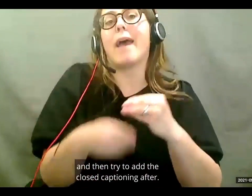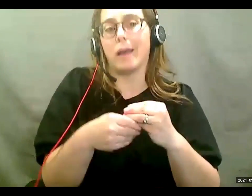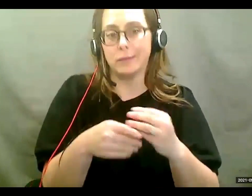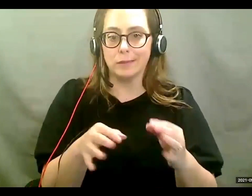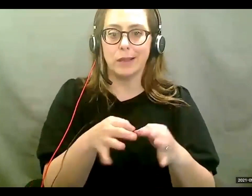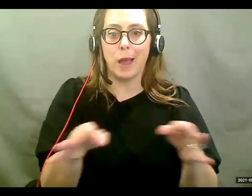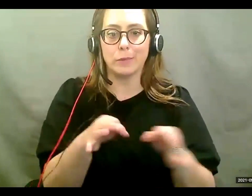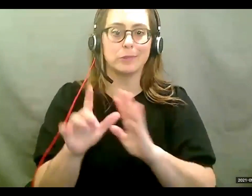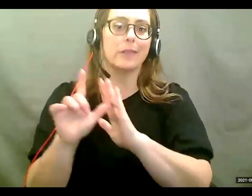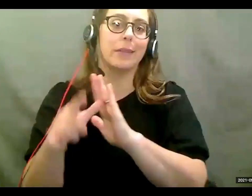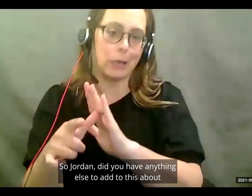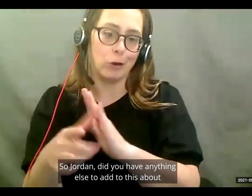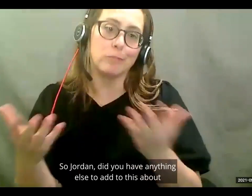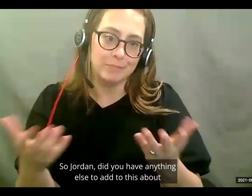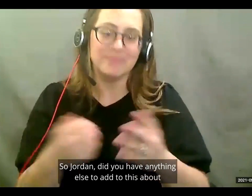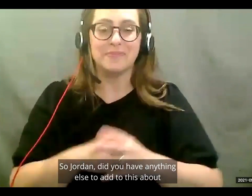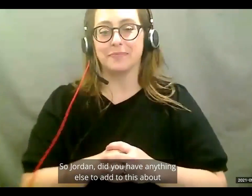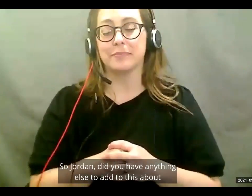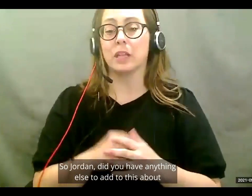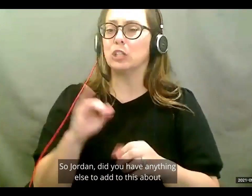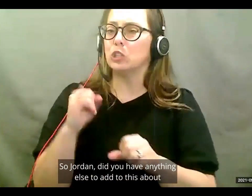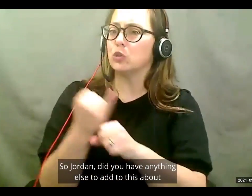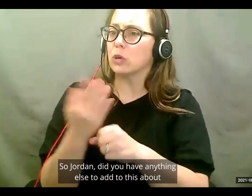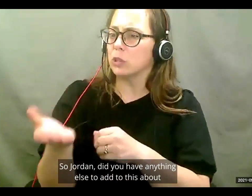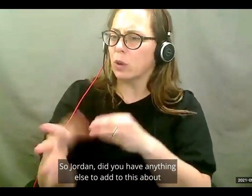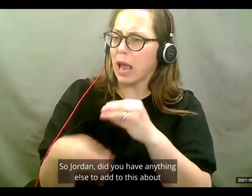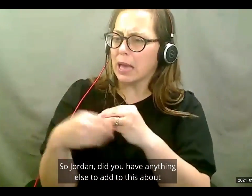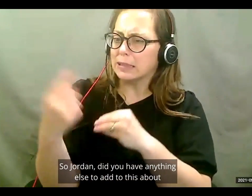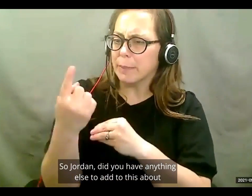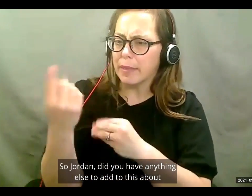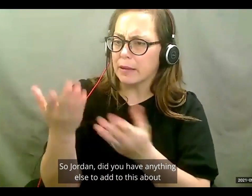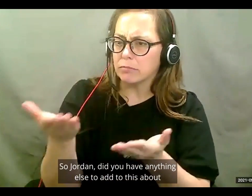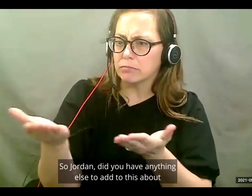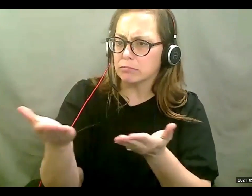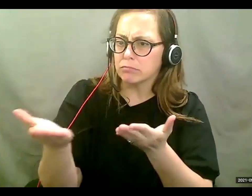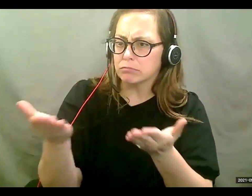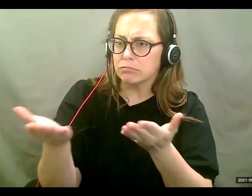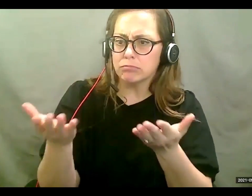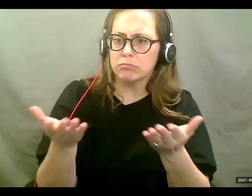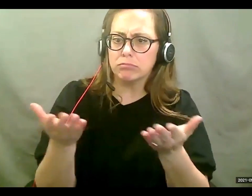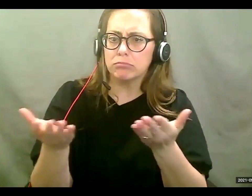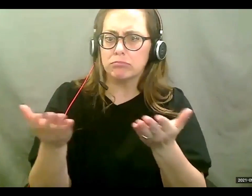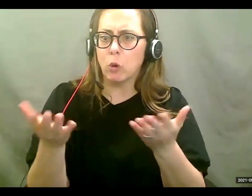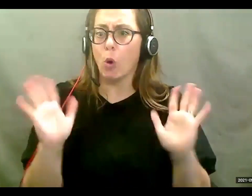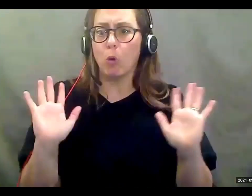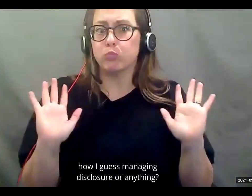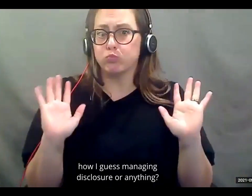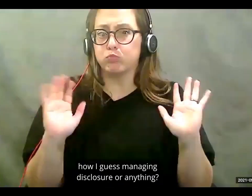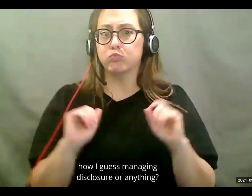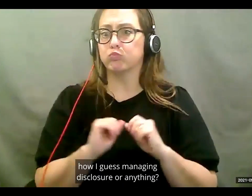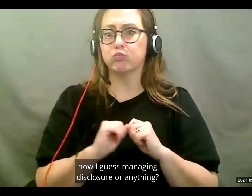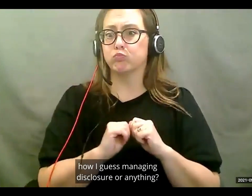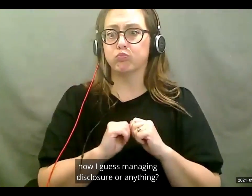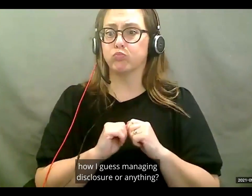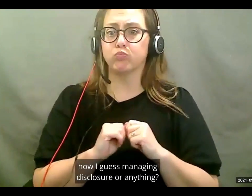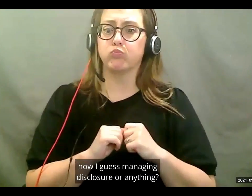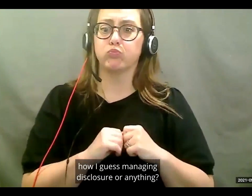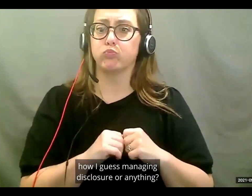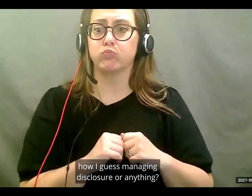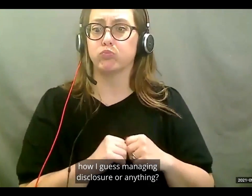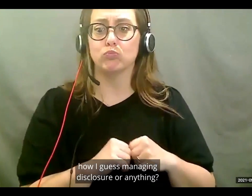after. So Jordan, did you have anything else to add to this about how, I guess, managing